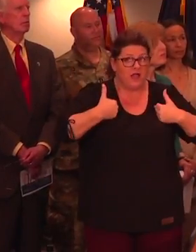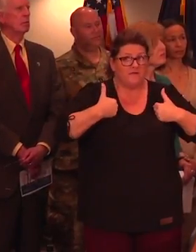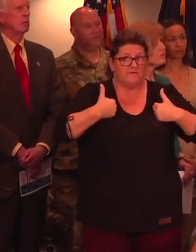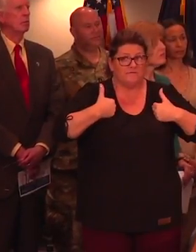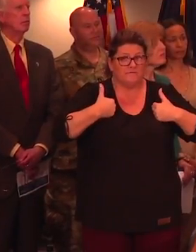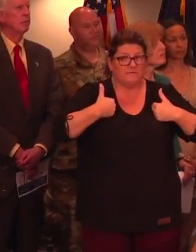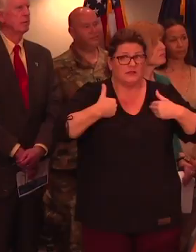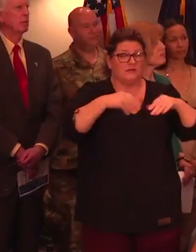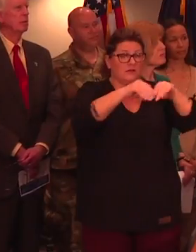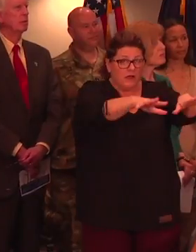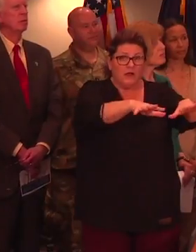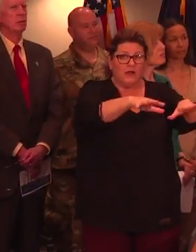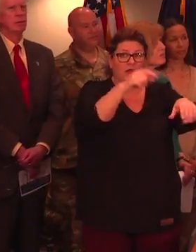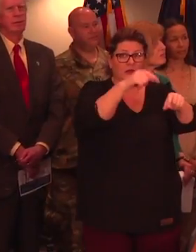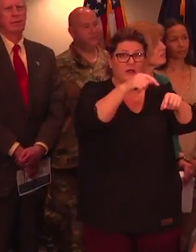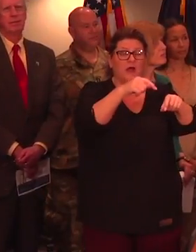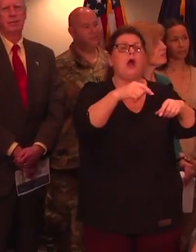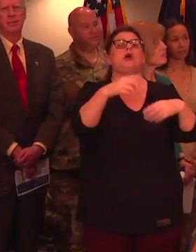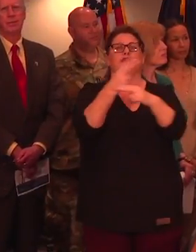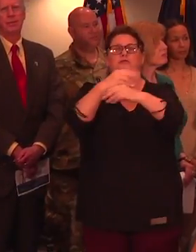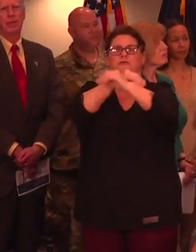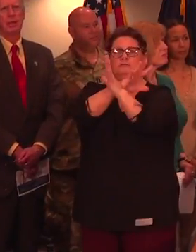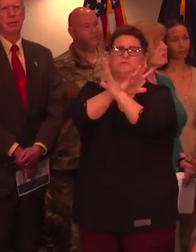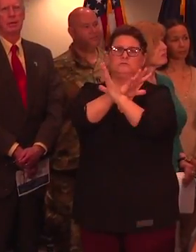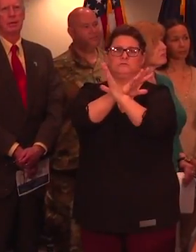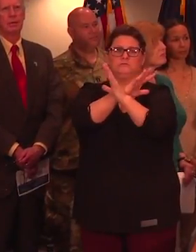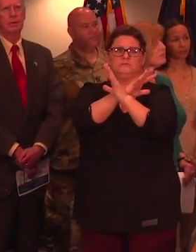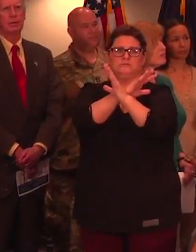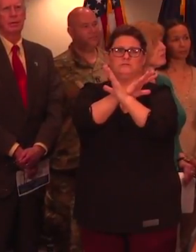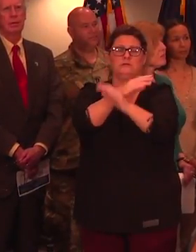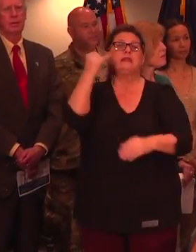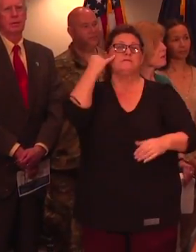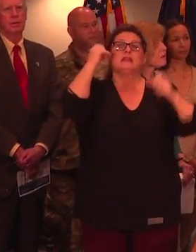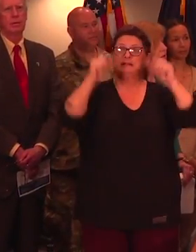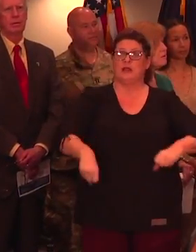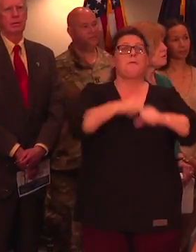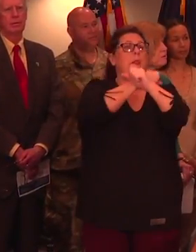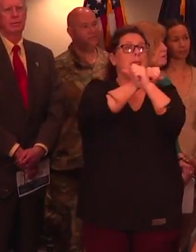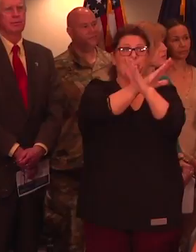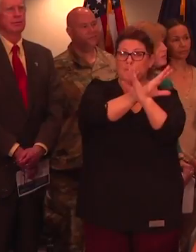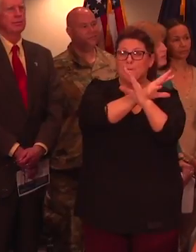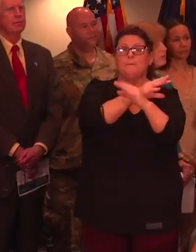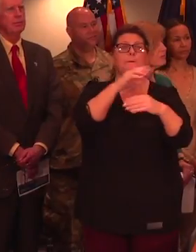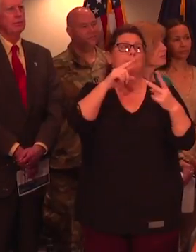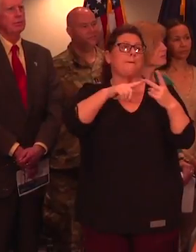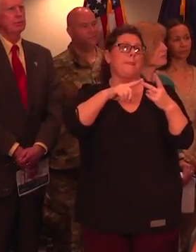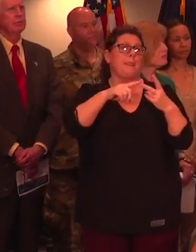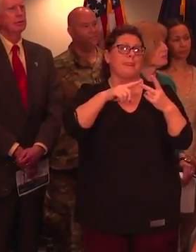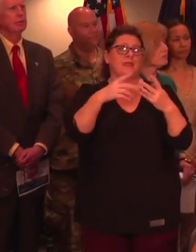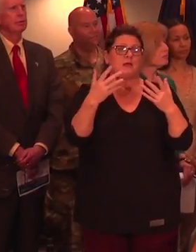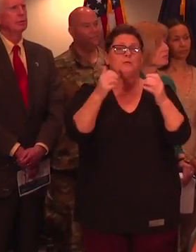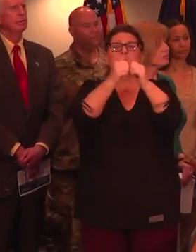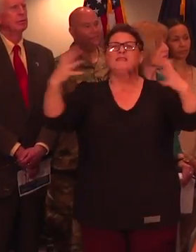by telehealth rather than in person. That is, if it can be done by telehealth, if it can be done without